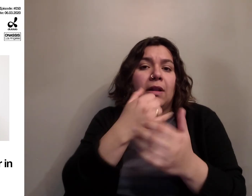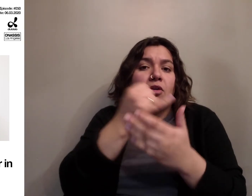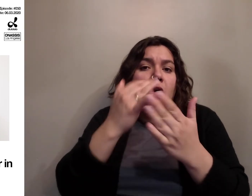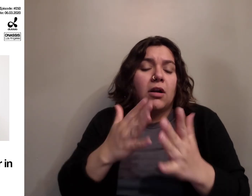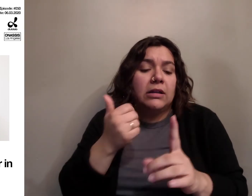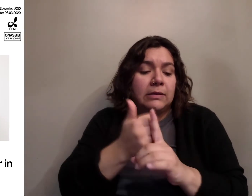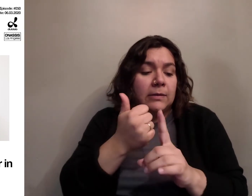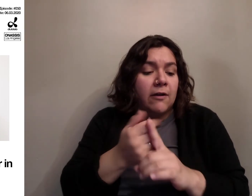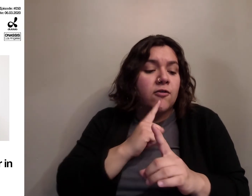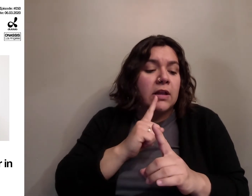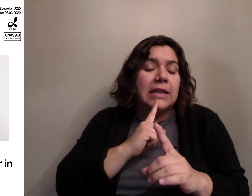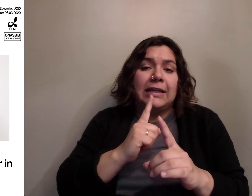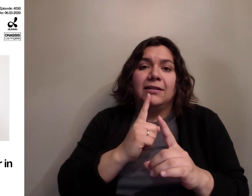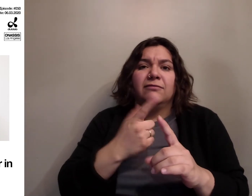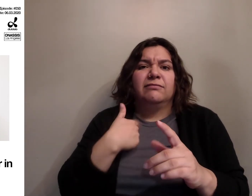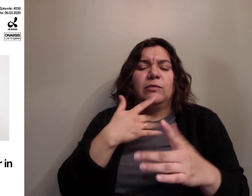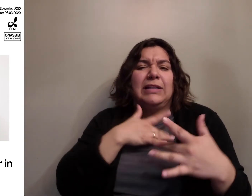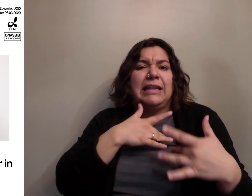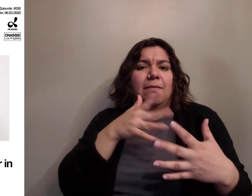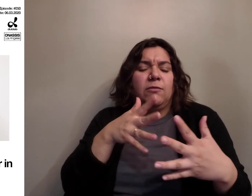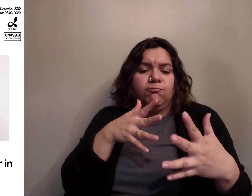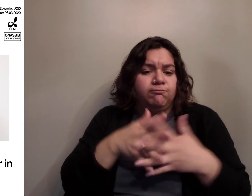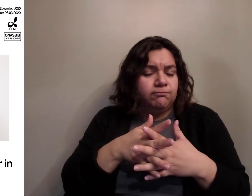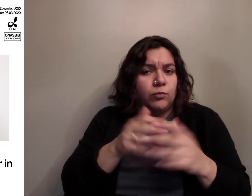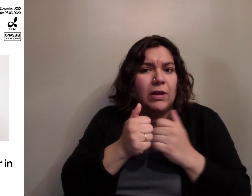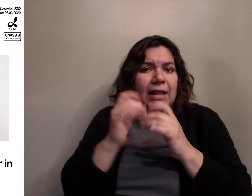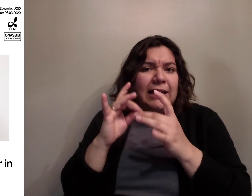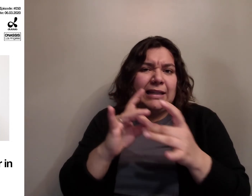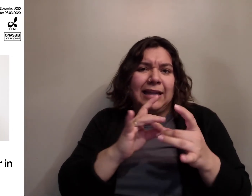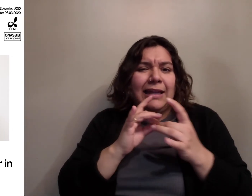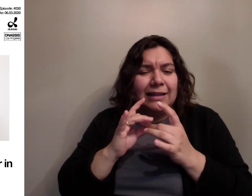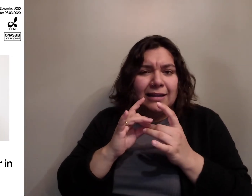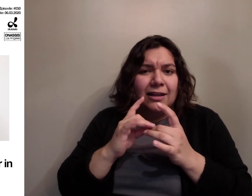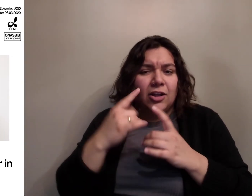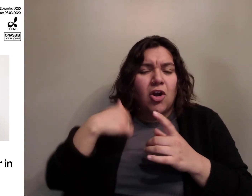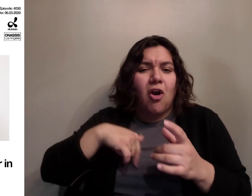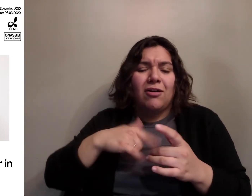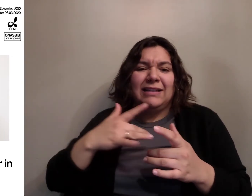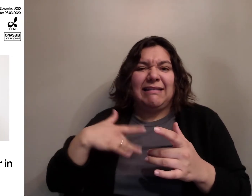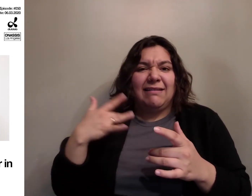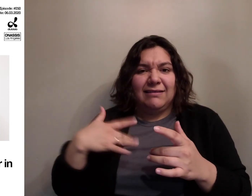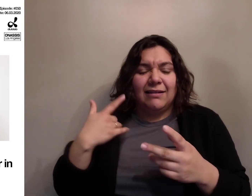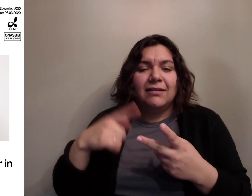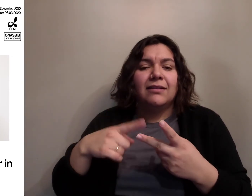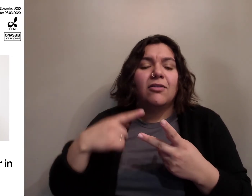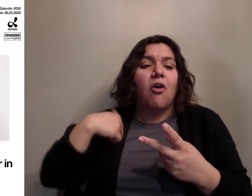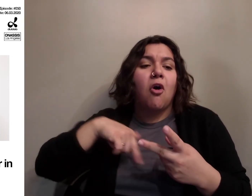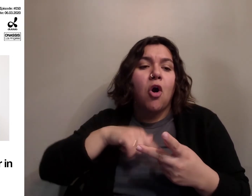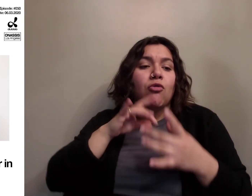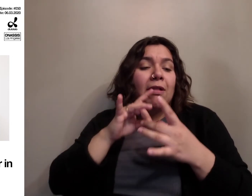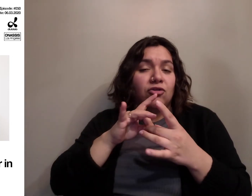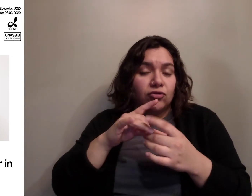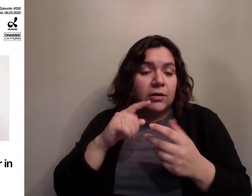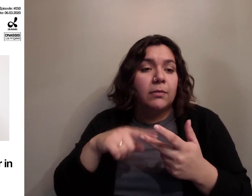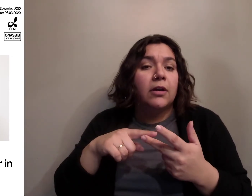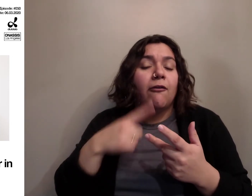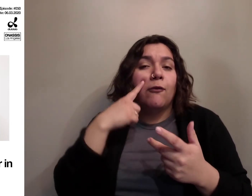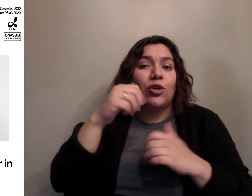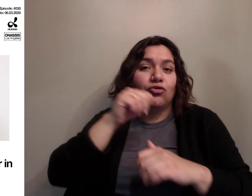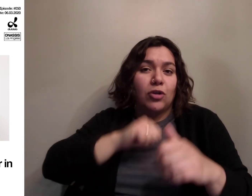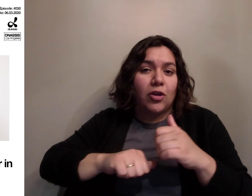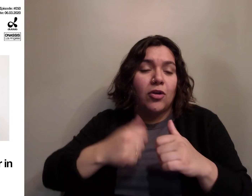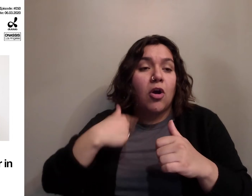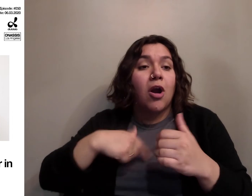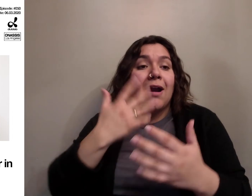and working with artists are skill sets that fundamentally ground us in connectivity to our